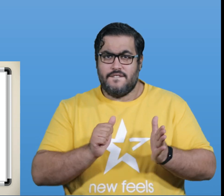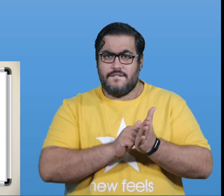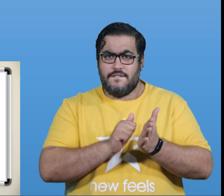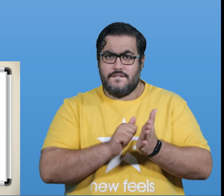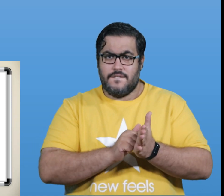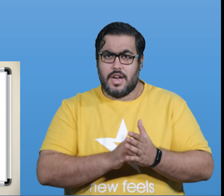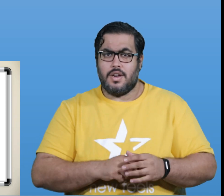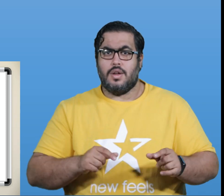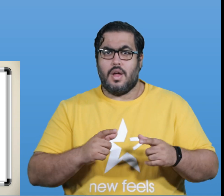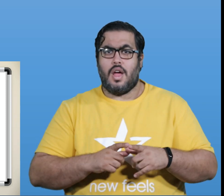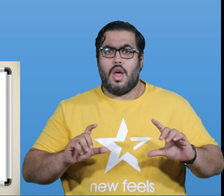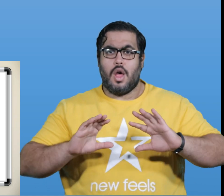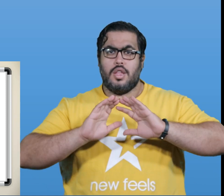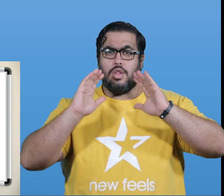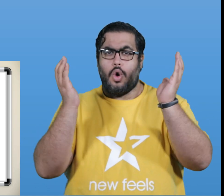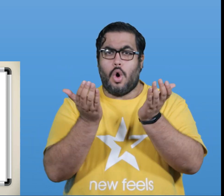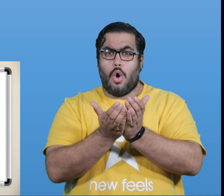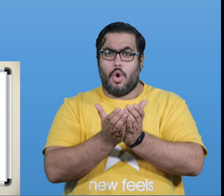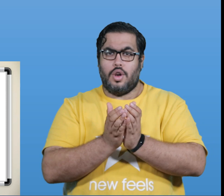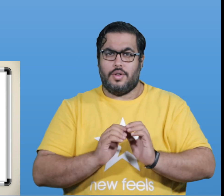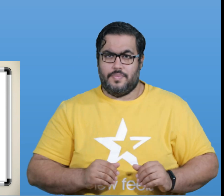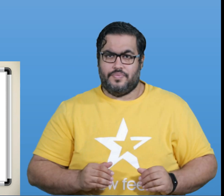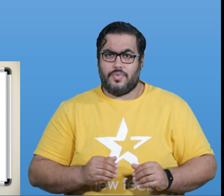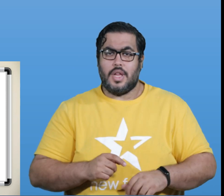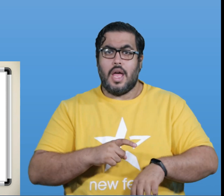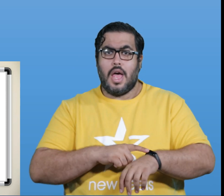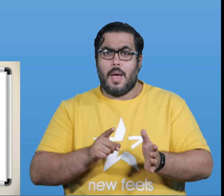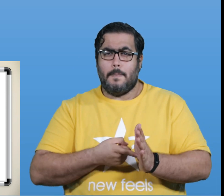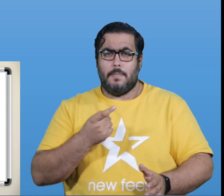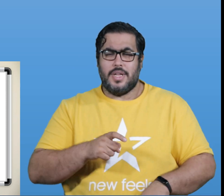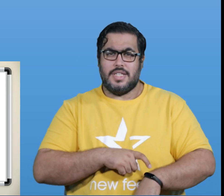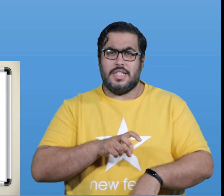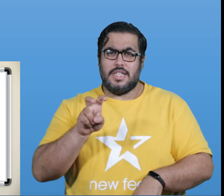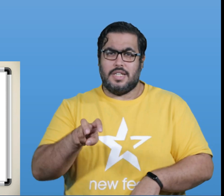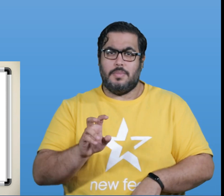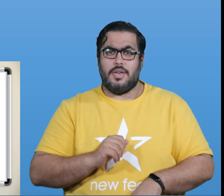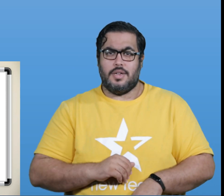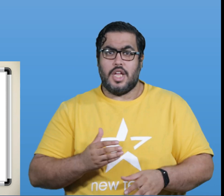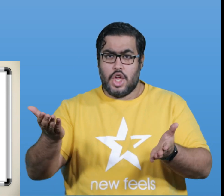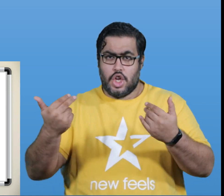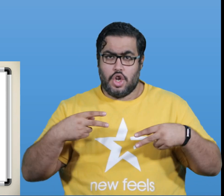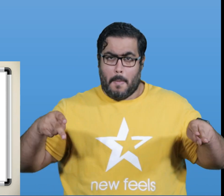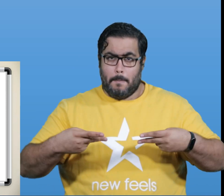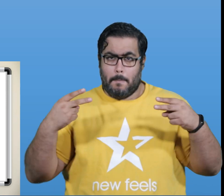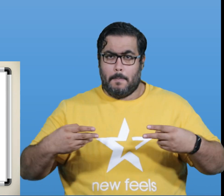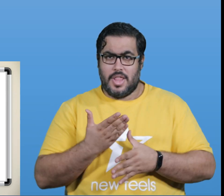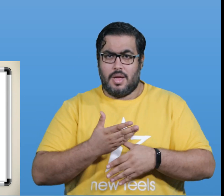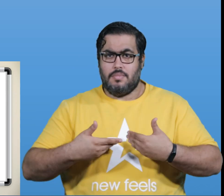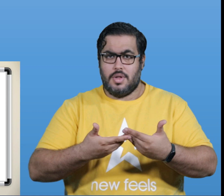our community center. The event will start at 8 p.m. and they've hired a caterer to cater the party and includes every